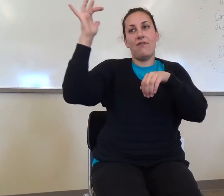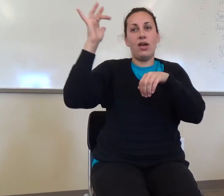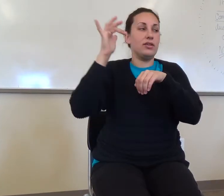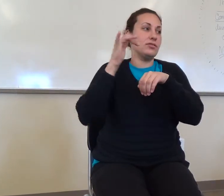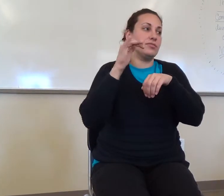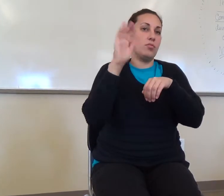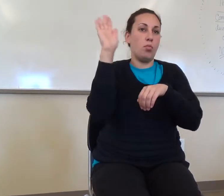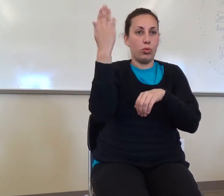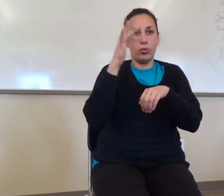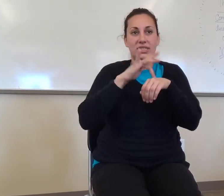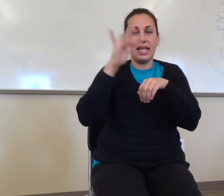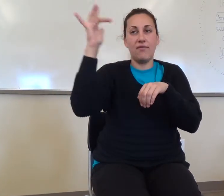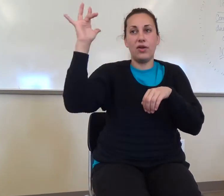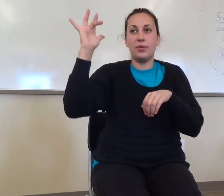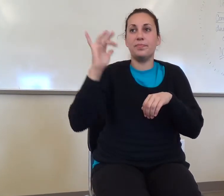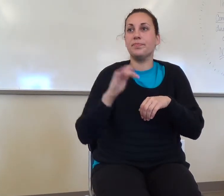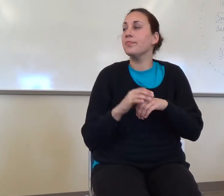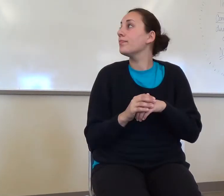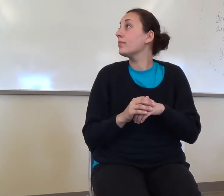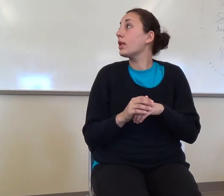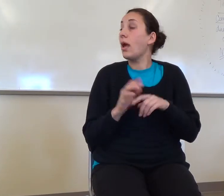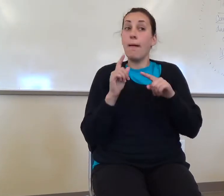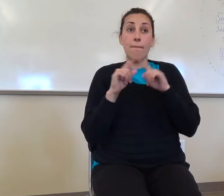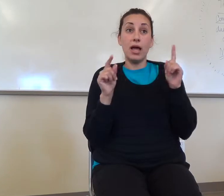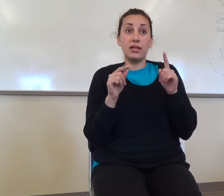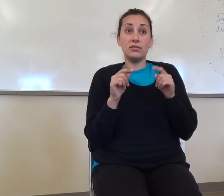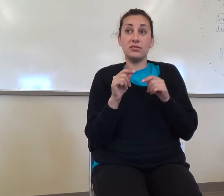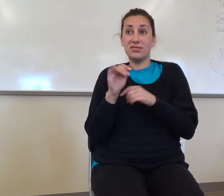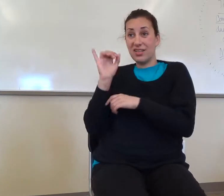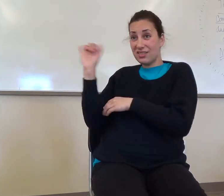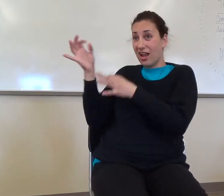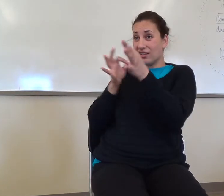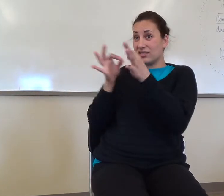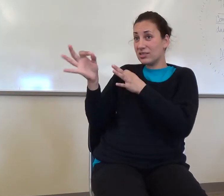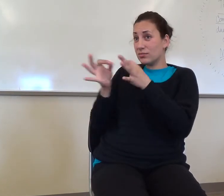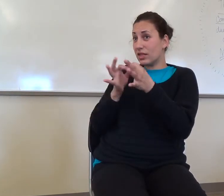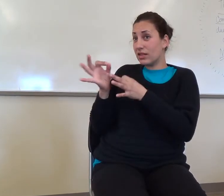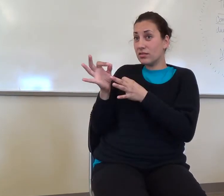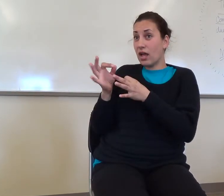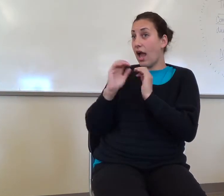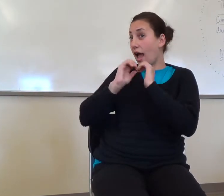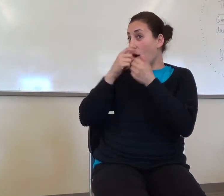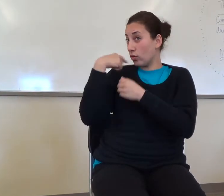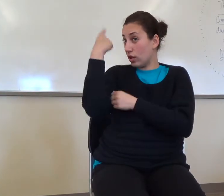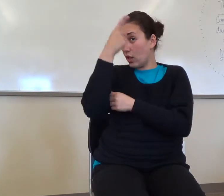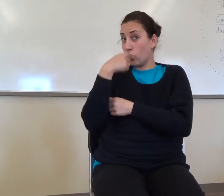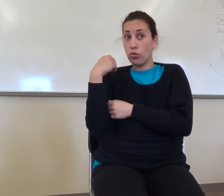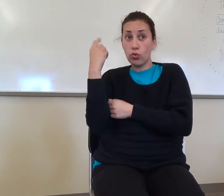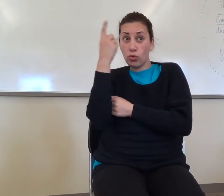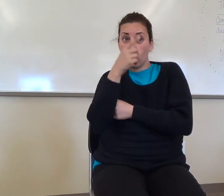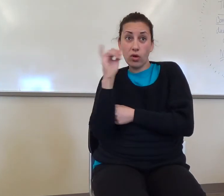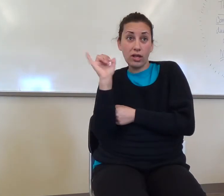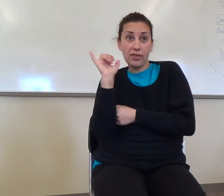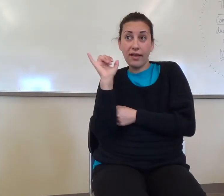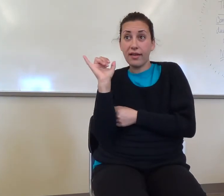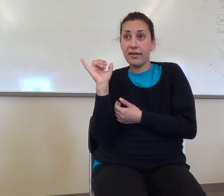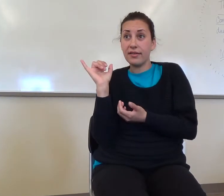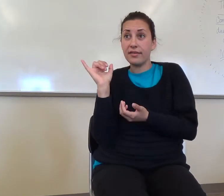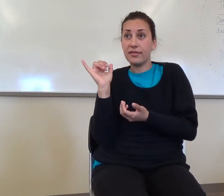Right. But does it tell us what they look like in the paragraph? Does it tell us how people use